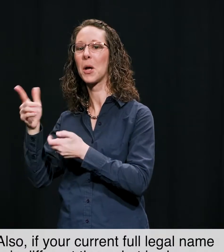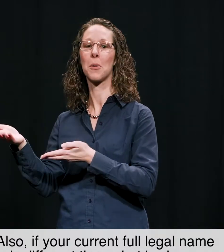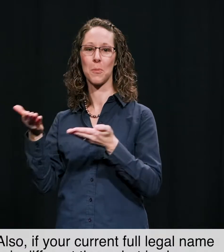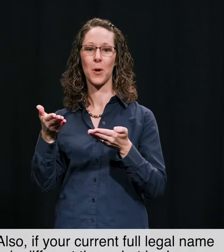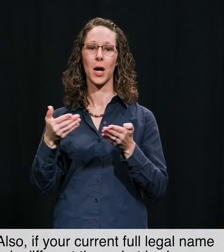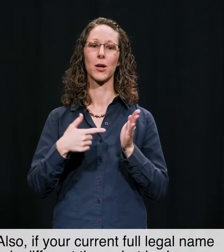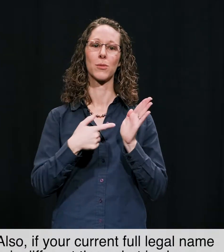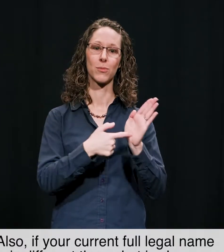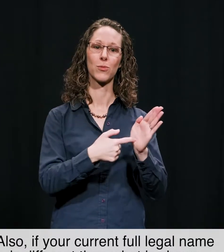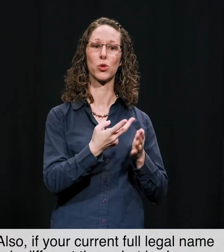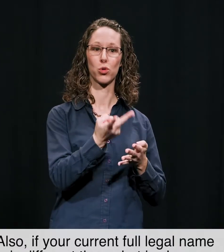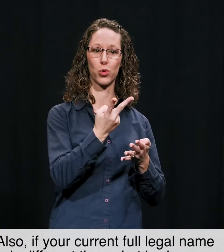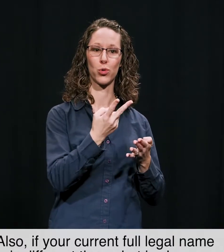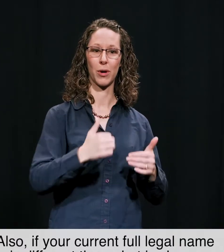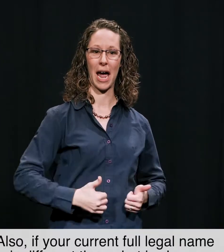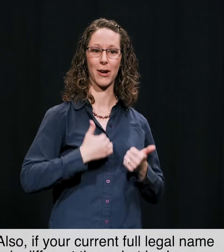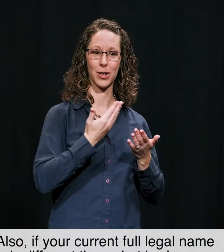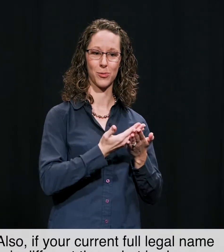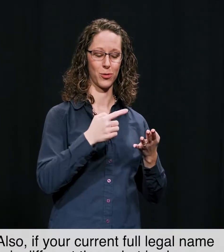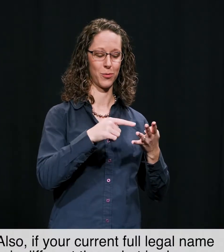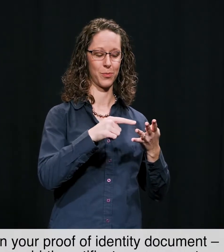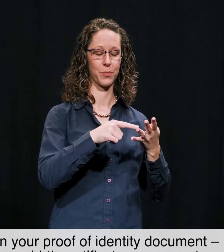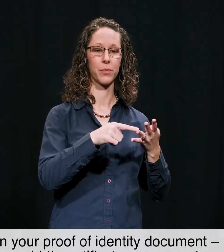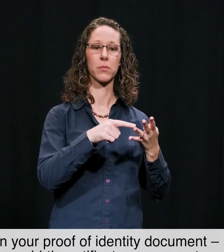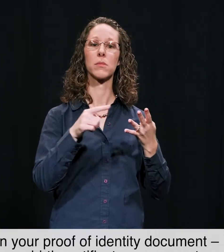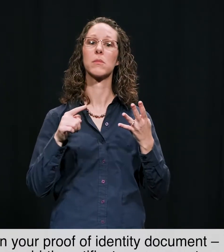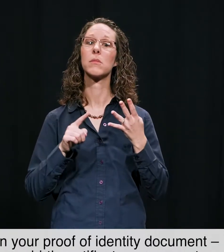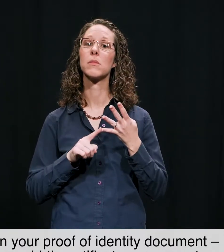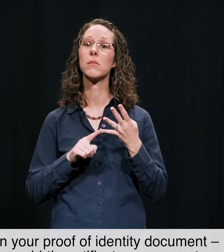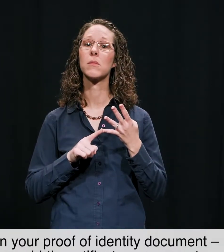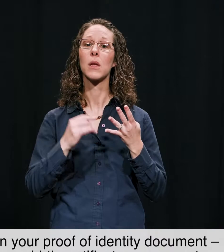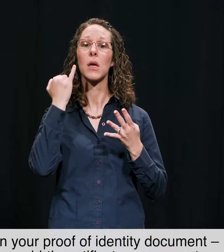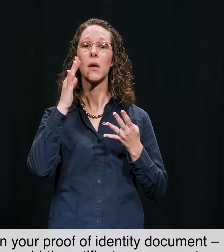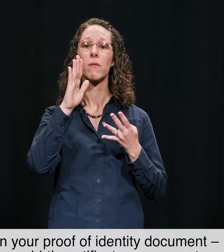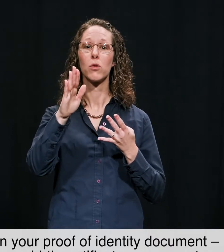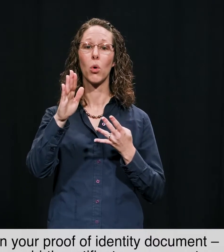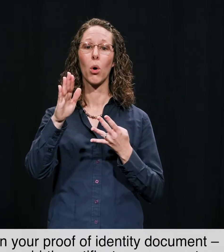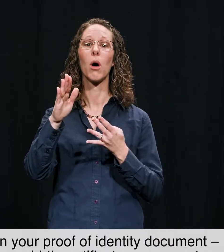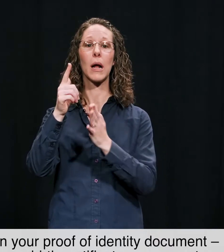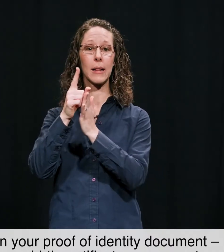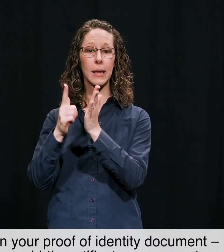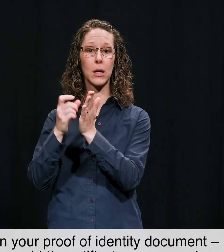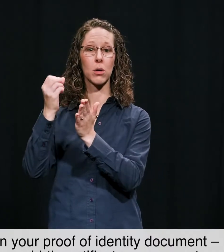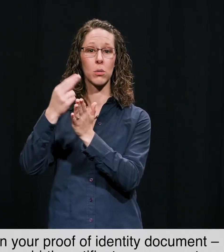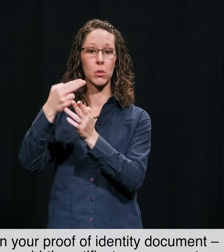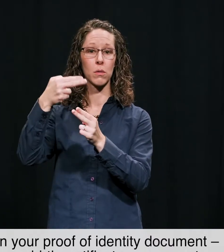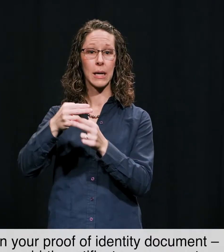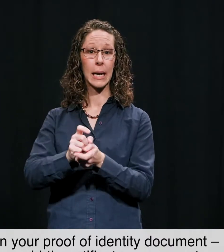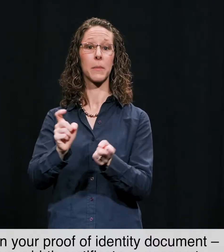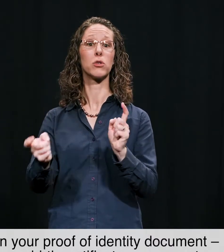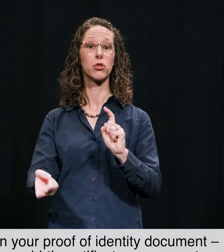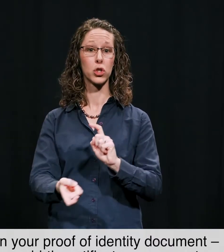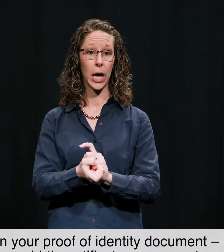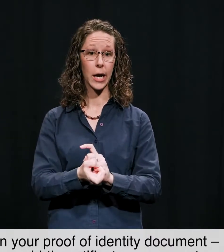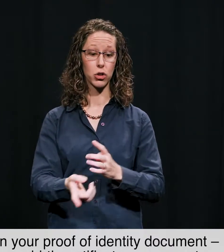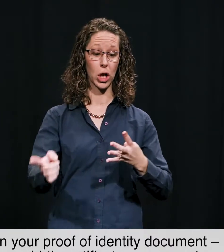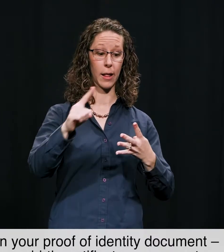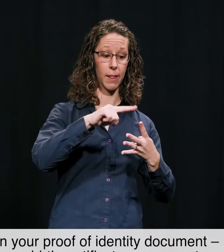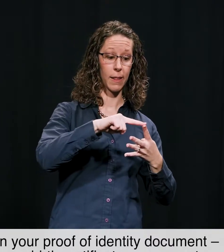full legal name is different than what is shown on your proof of identity document, your birth certificate or passport,